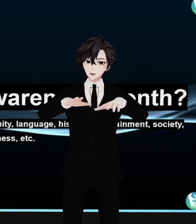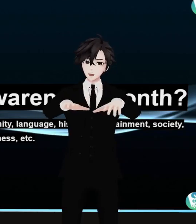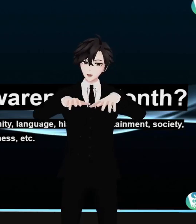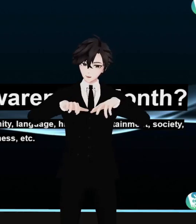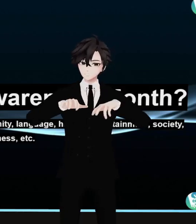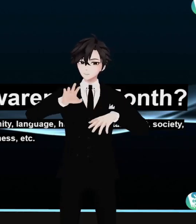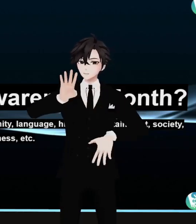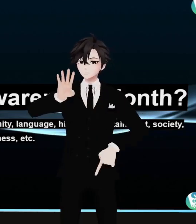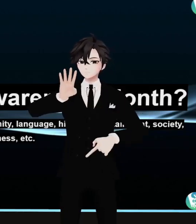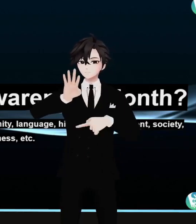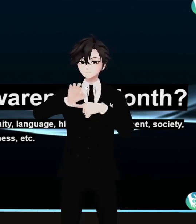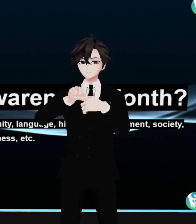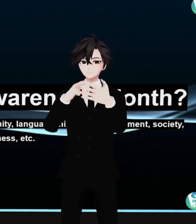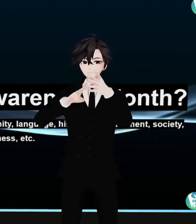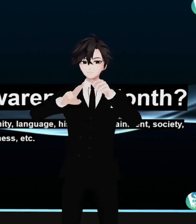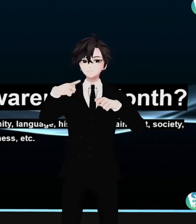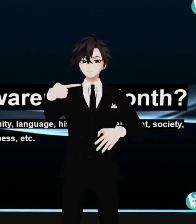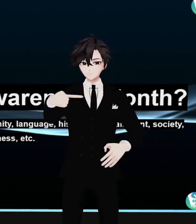it's like standing on the tip of an iceberg.